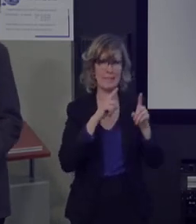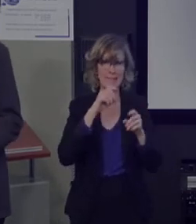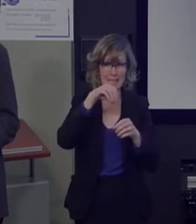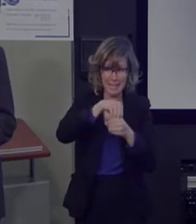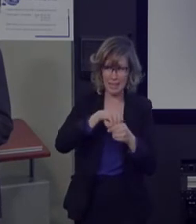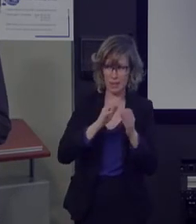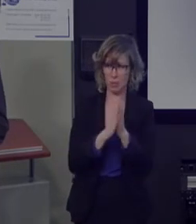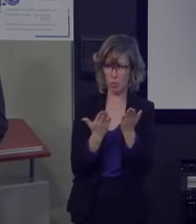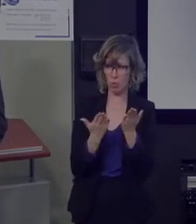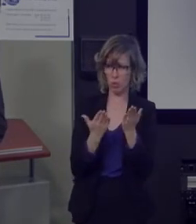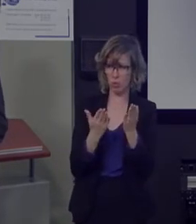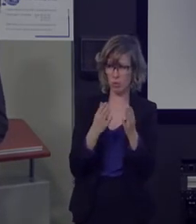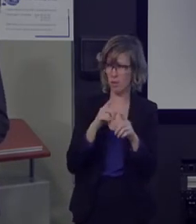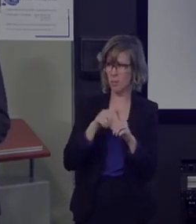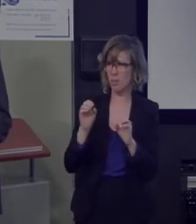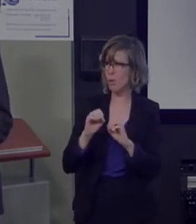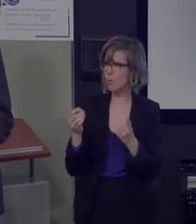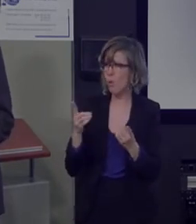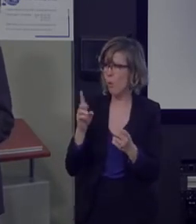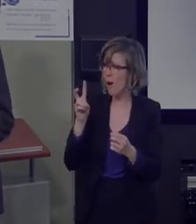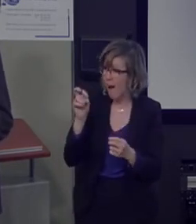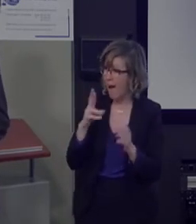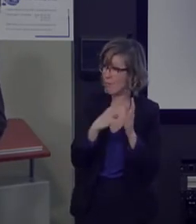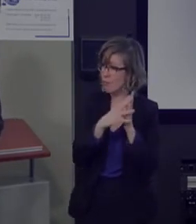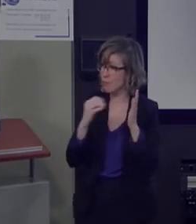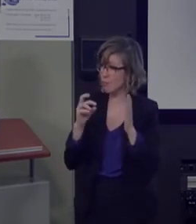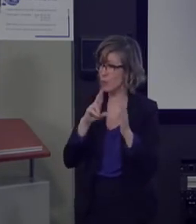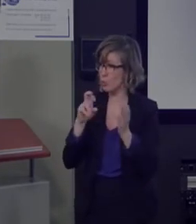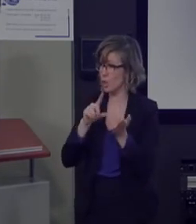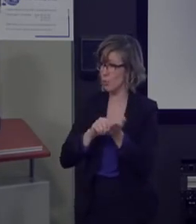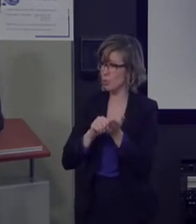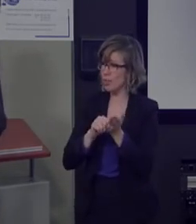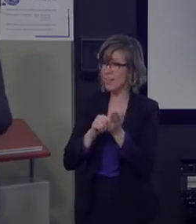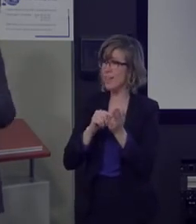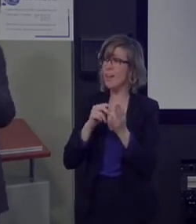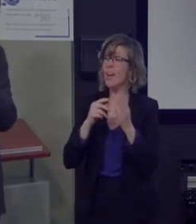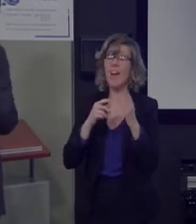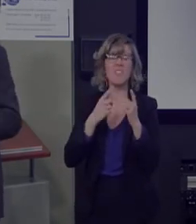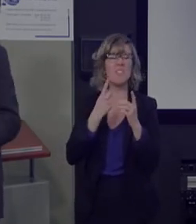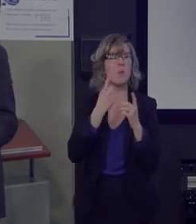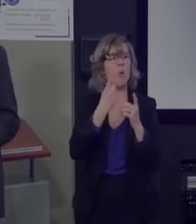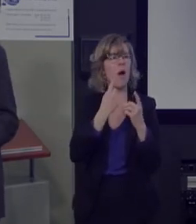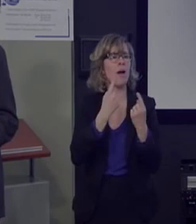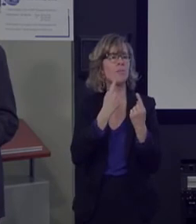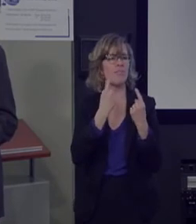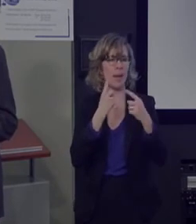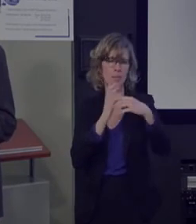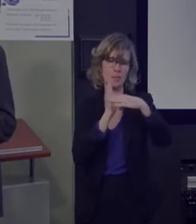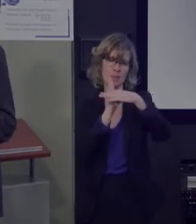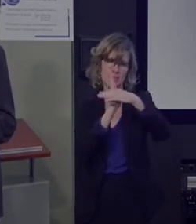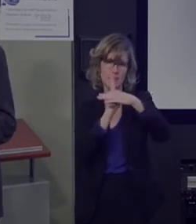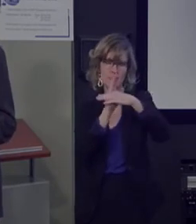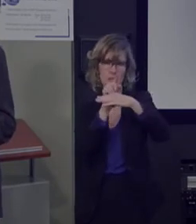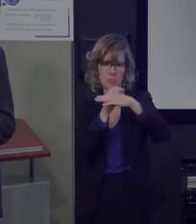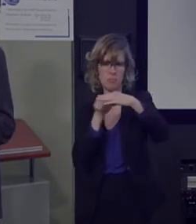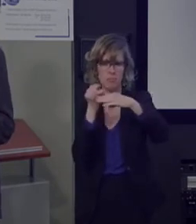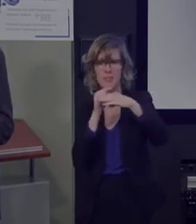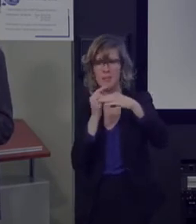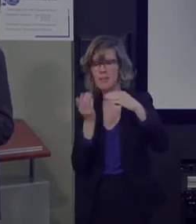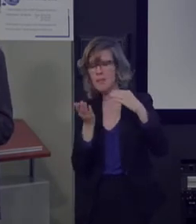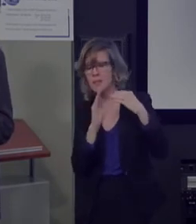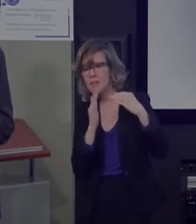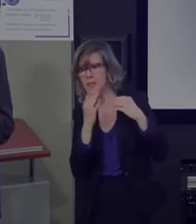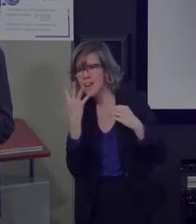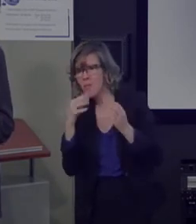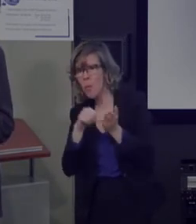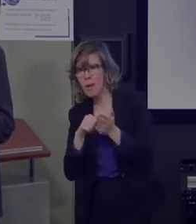but nobody ever reprints it. It's just about 4 pages after the famous quadrant. He has this diagram, which I think